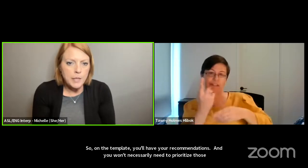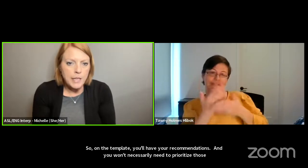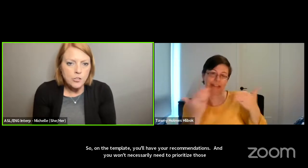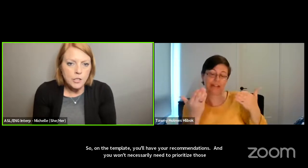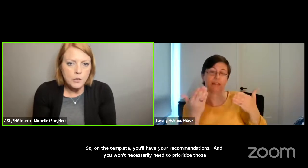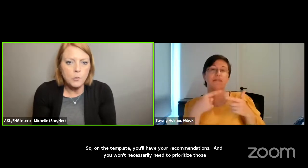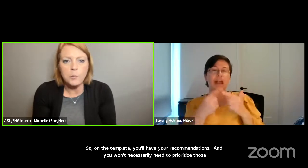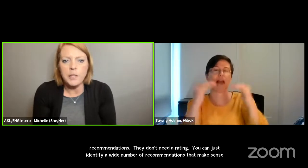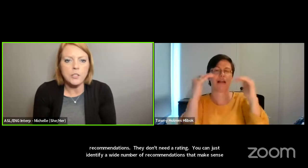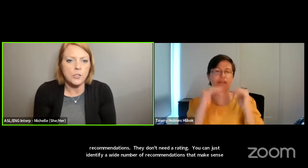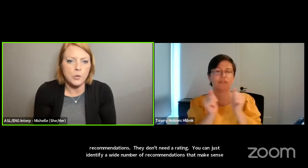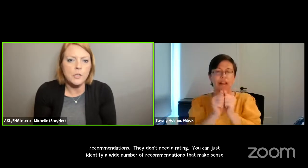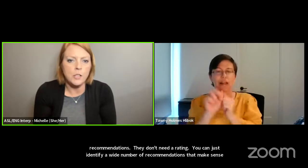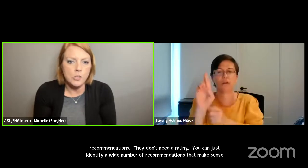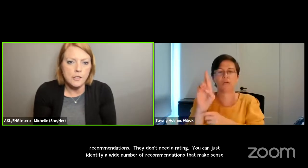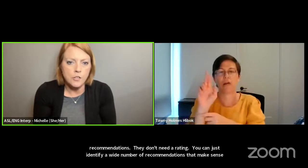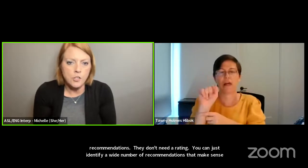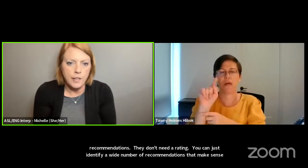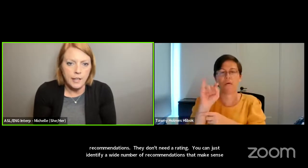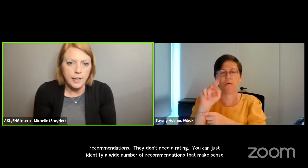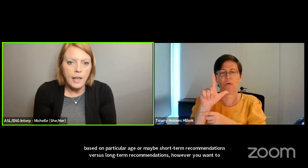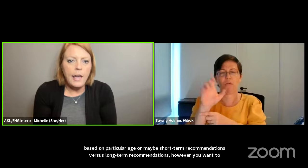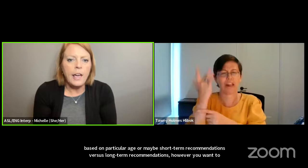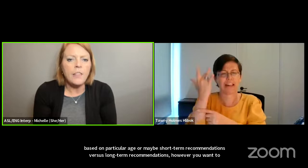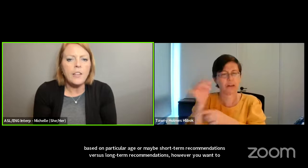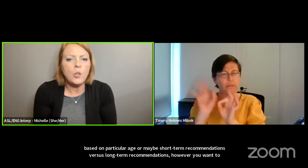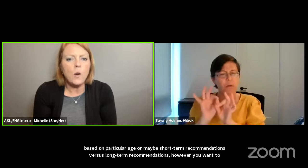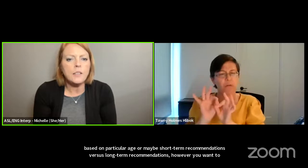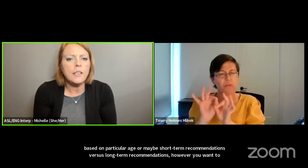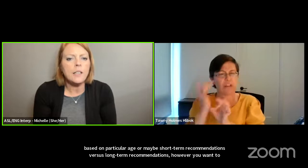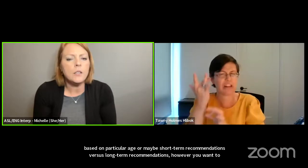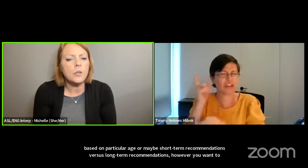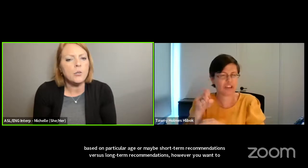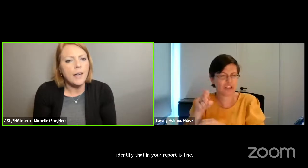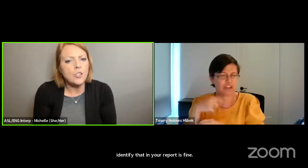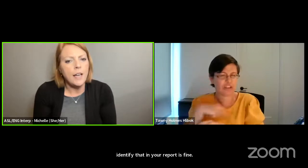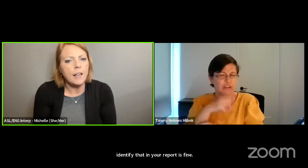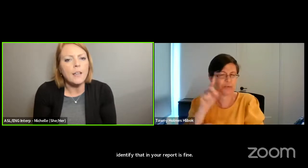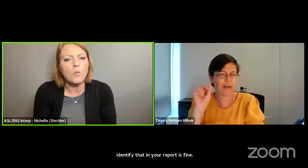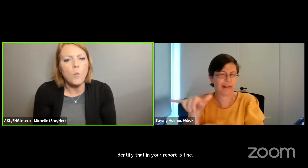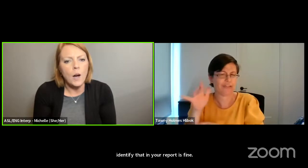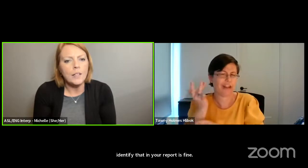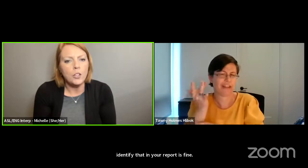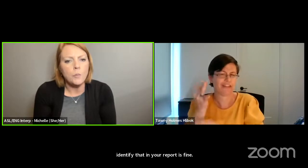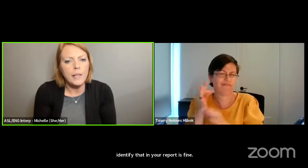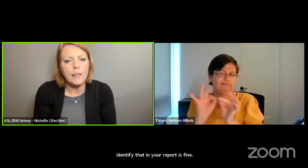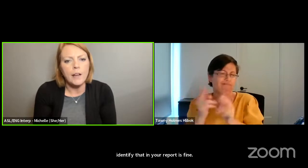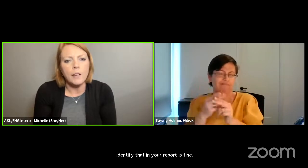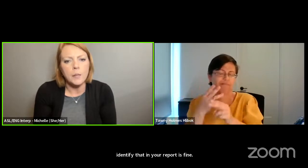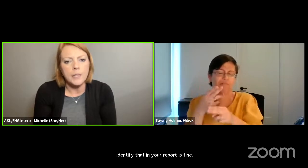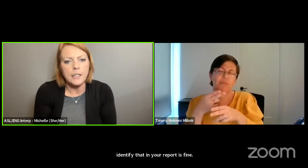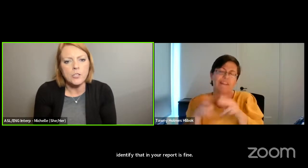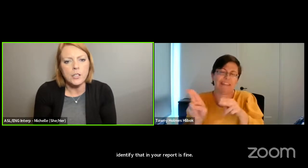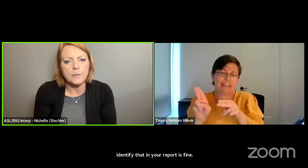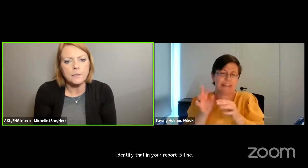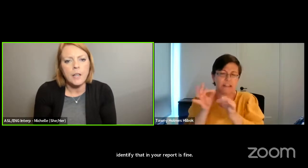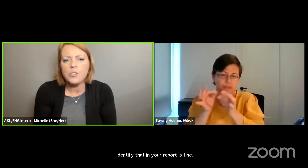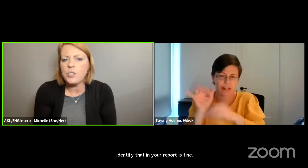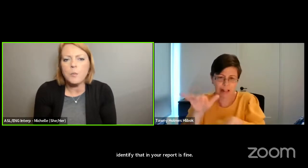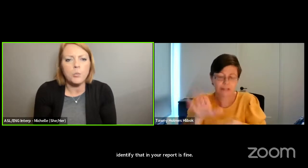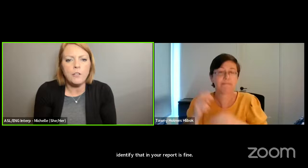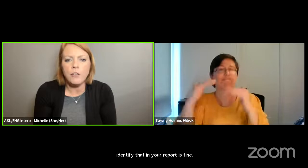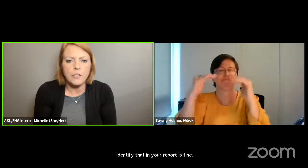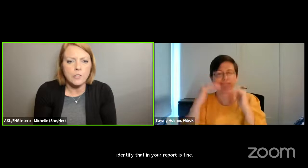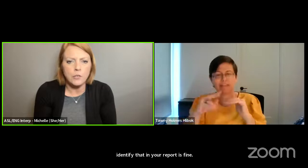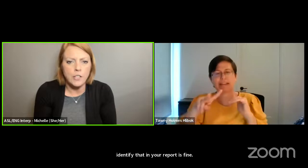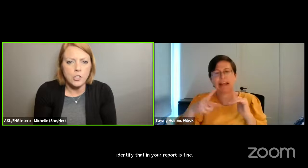first recommendation would be to do such and such thing, and then you'll want to include a rationale of why you're making that recommendation.